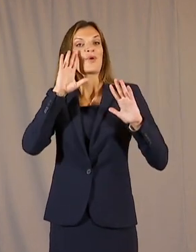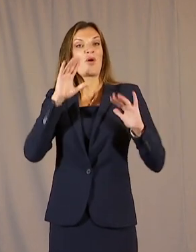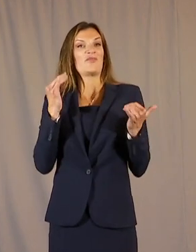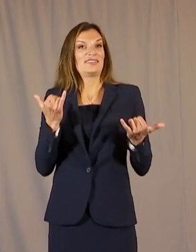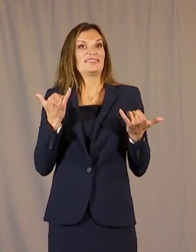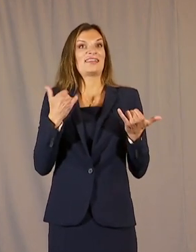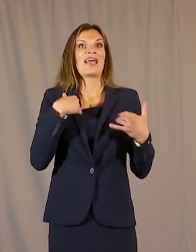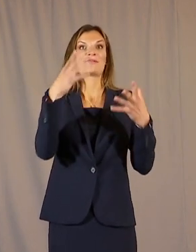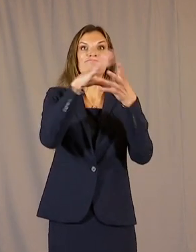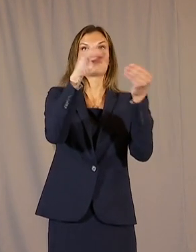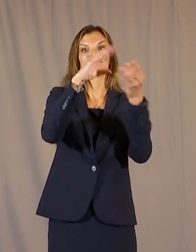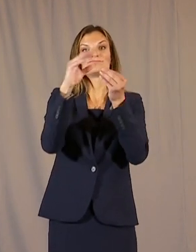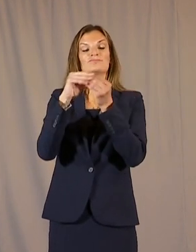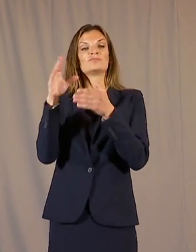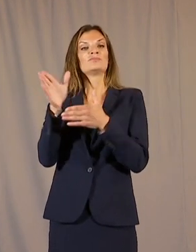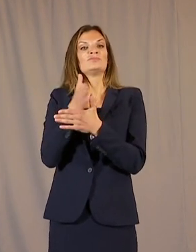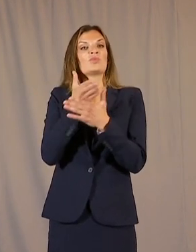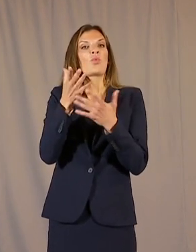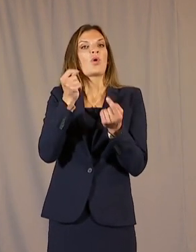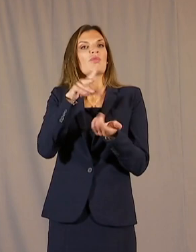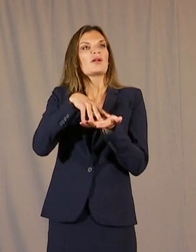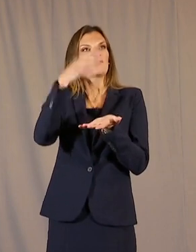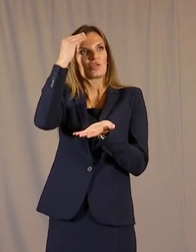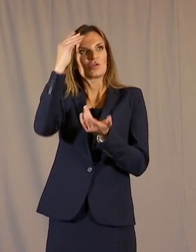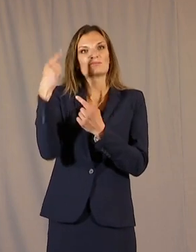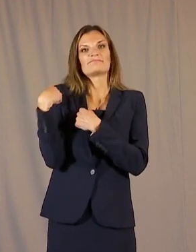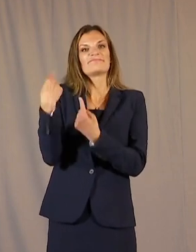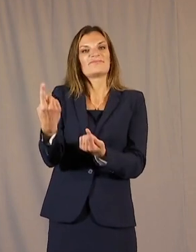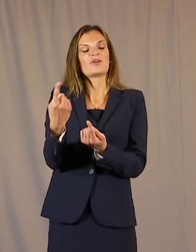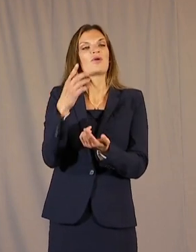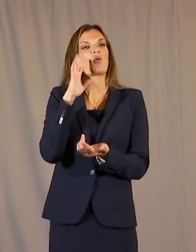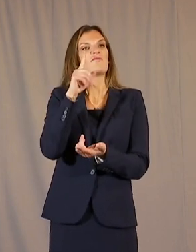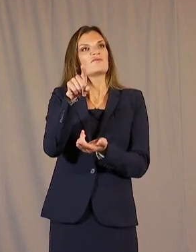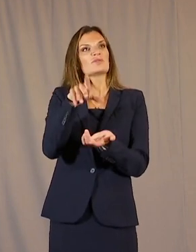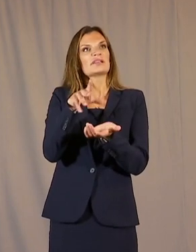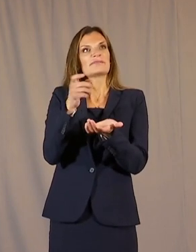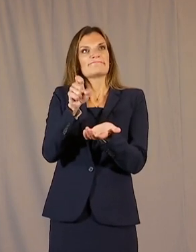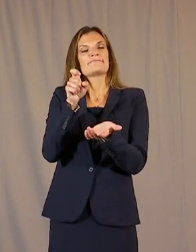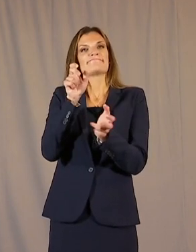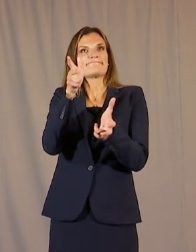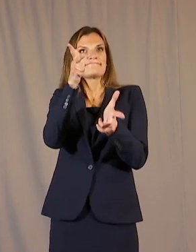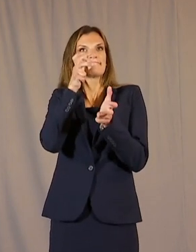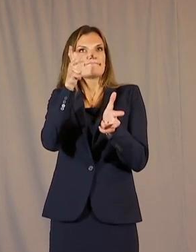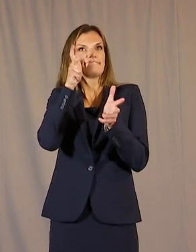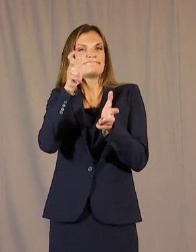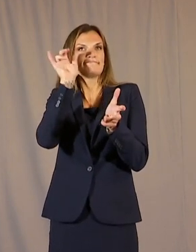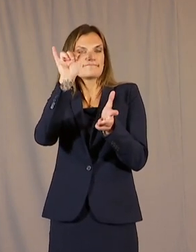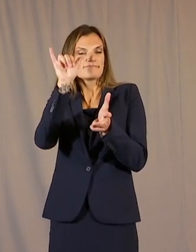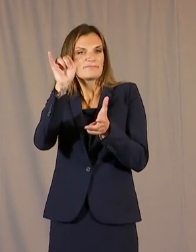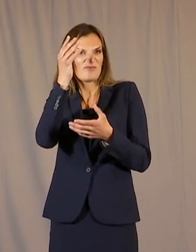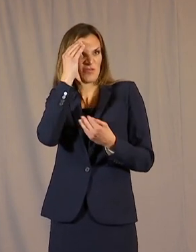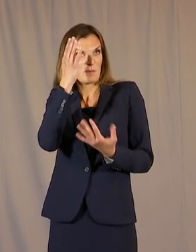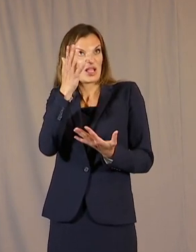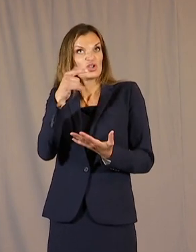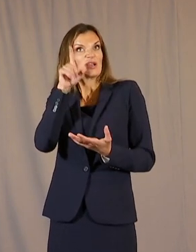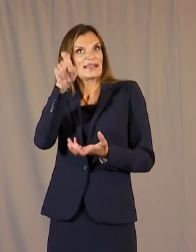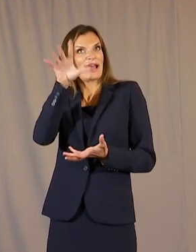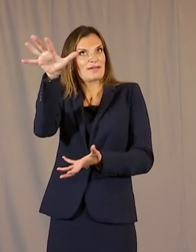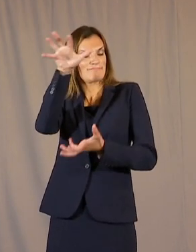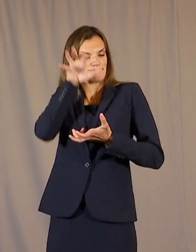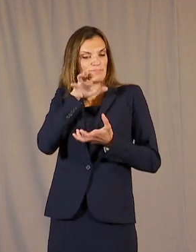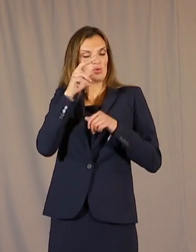sharing learned lessons and their lived experience, you can all take away practices to be replicated. We hope that